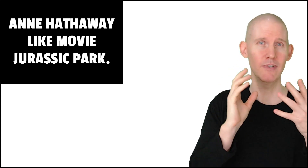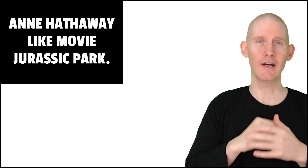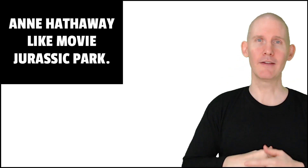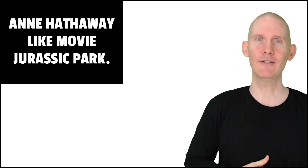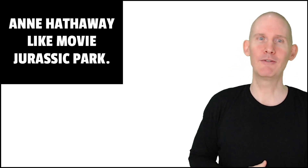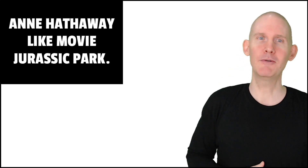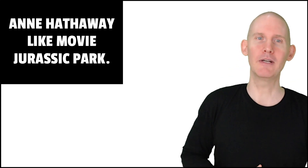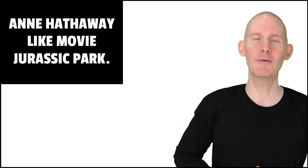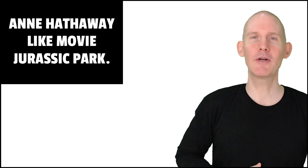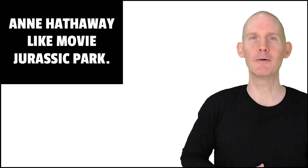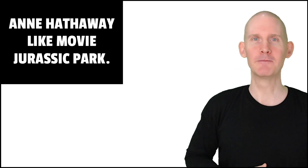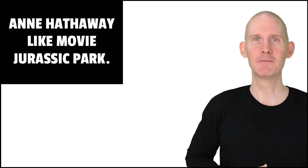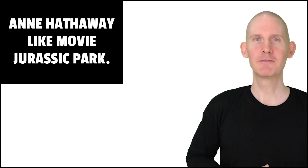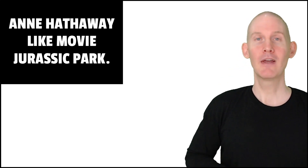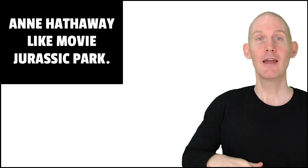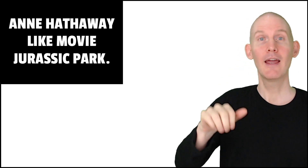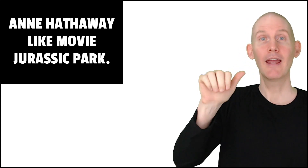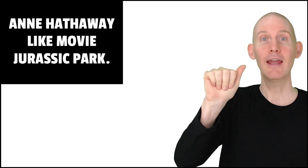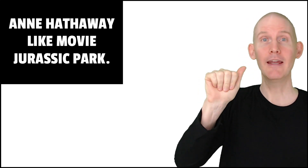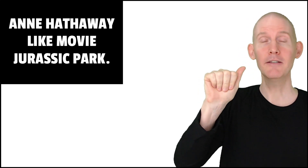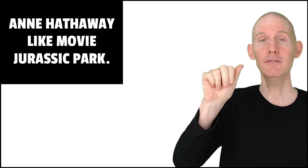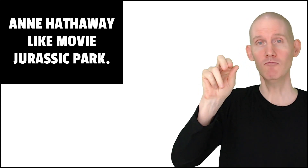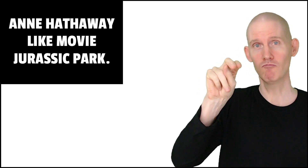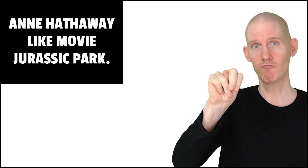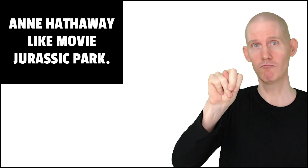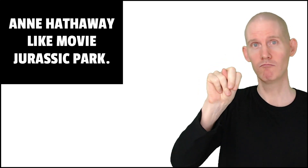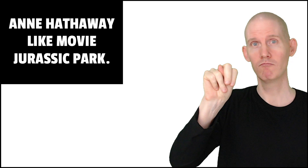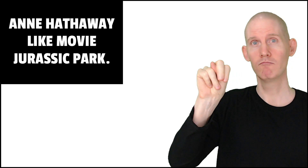let's do it. Here we go. Anne